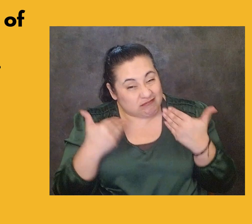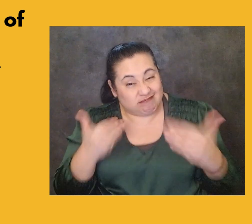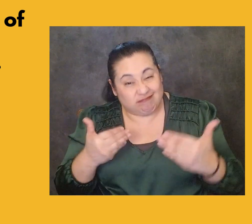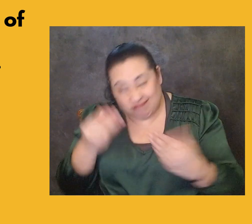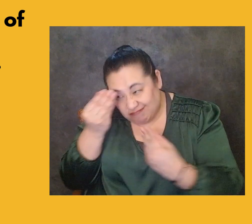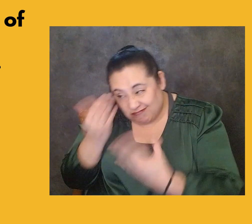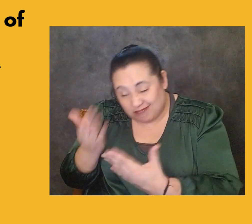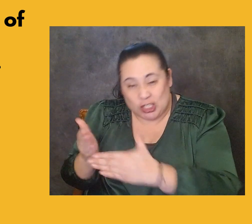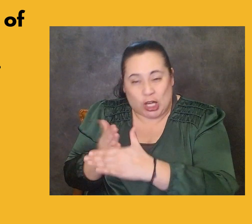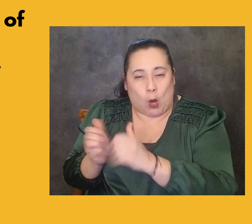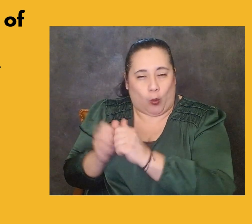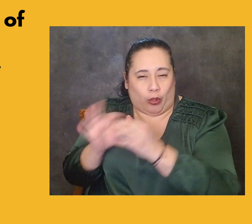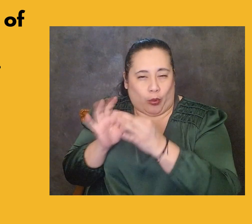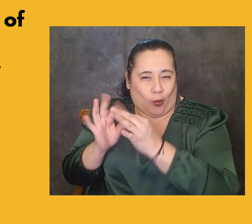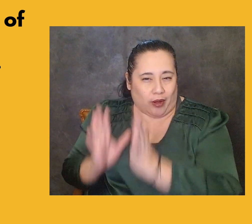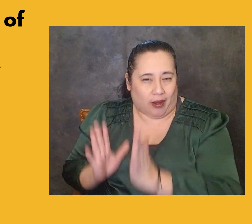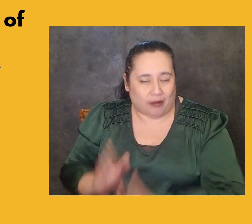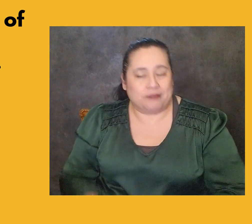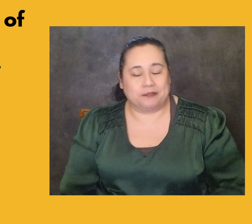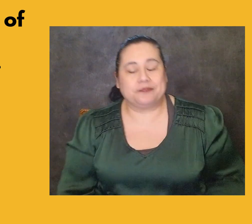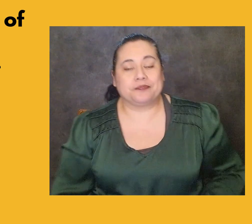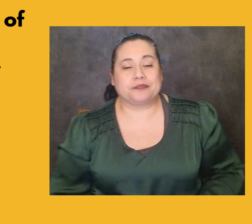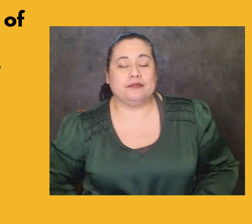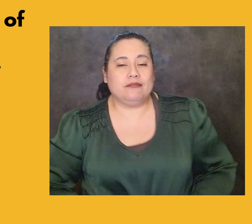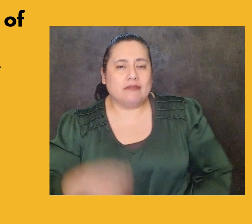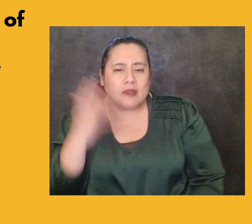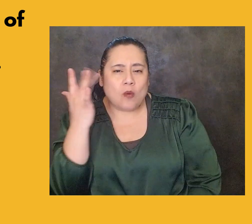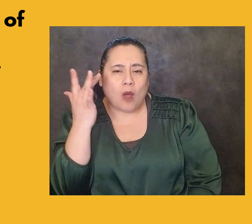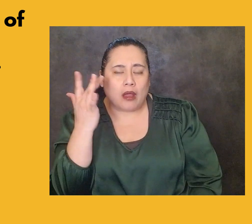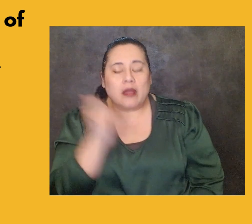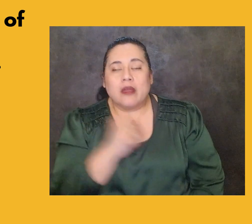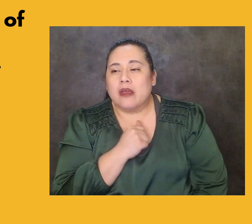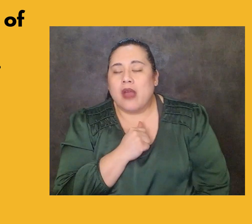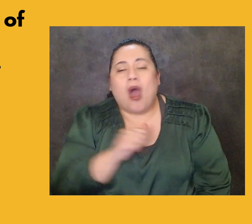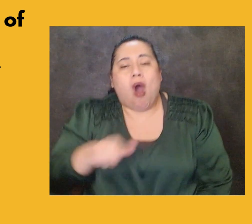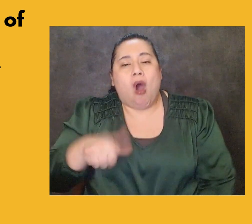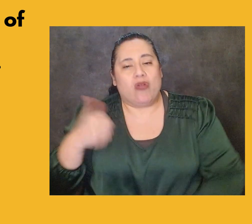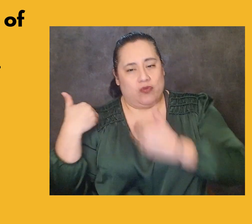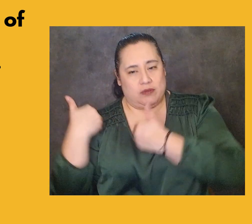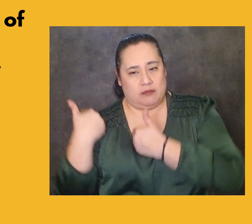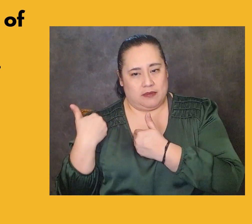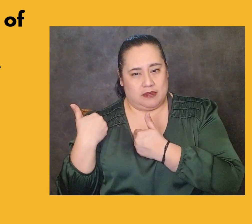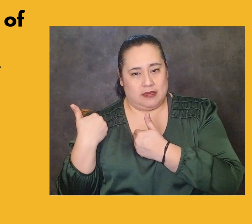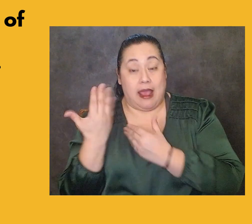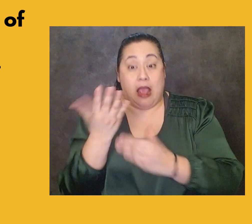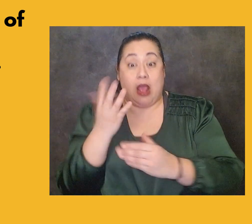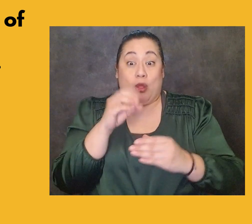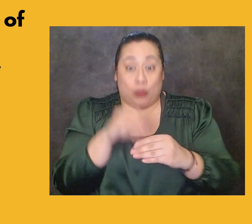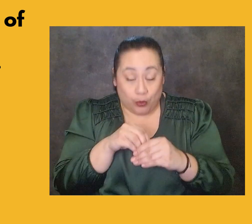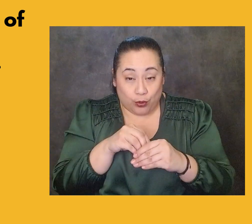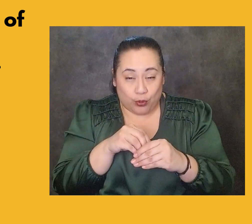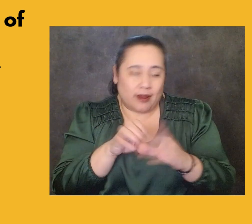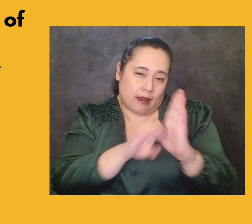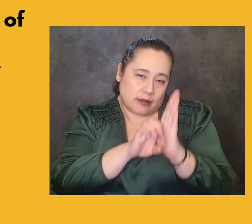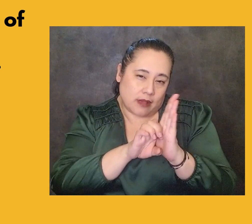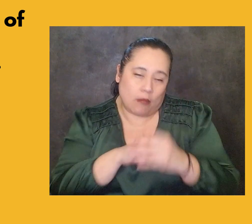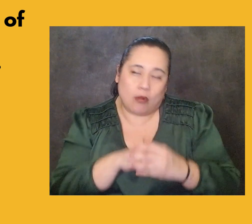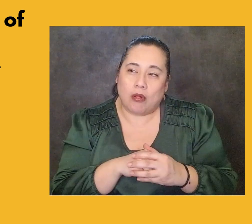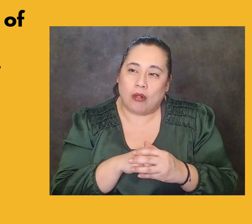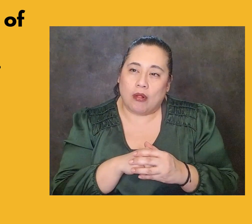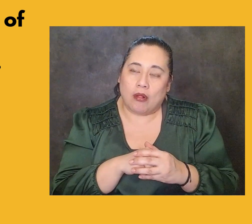ahead and share it with the coordinator. The reason is there's other responsibilities that include, for